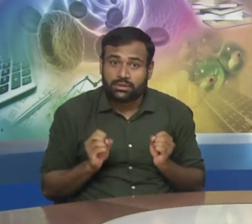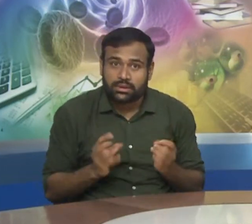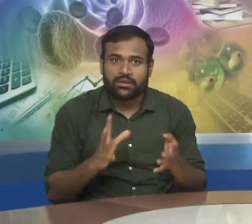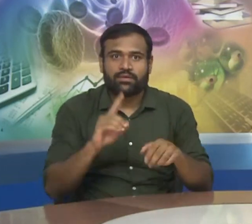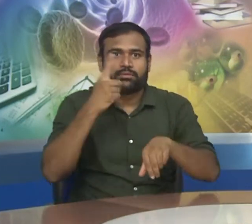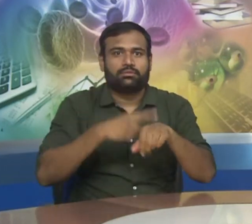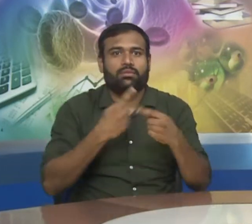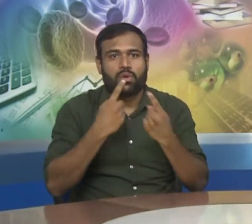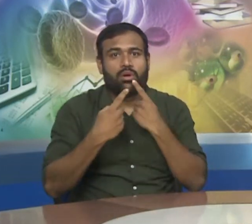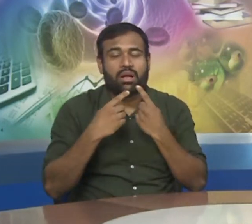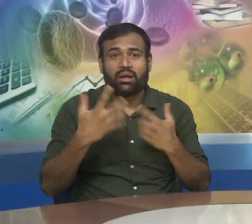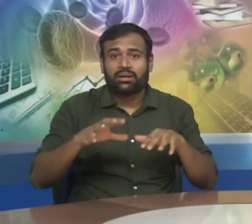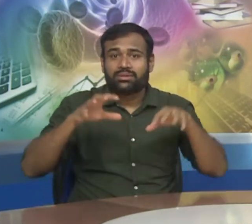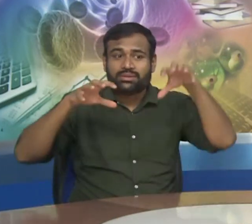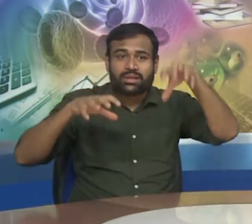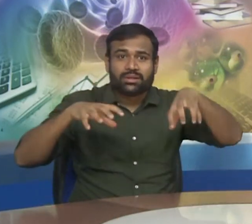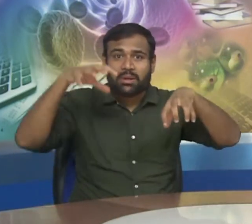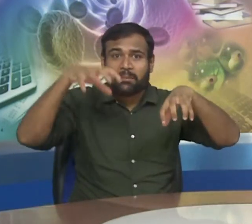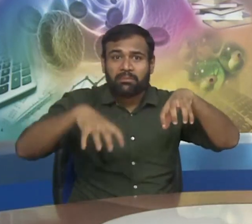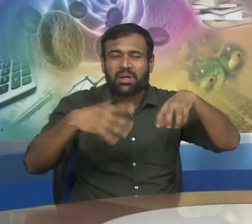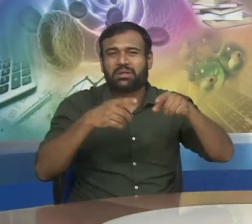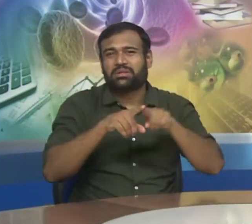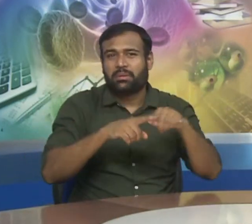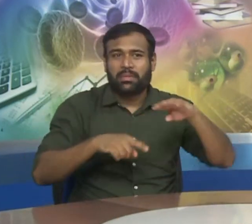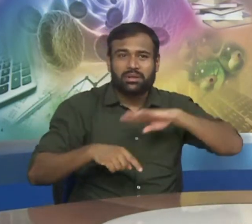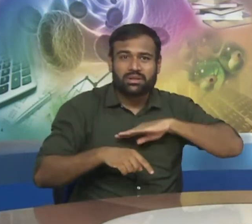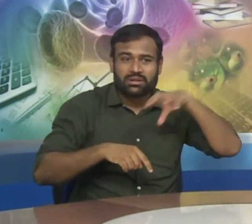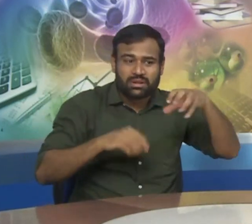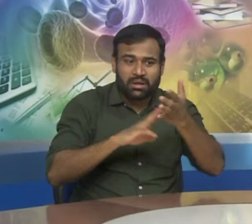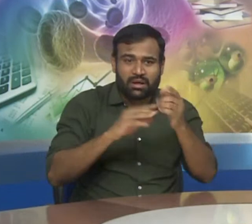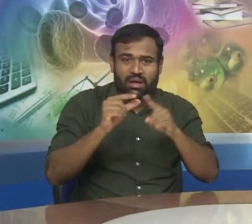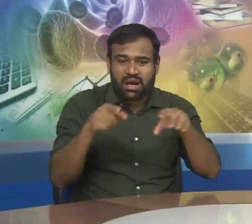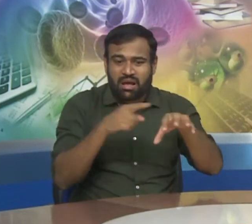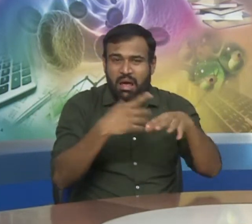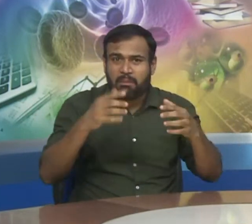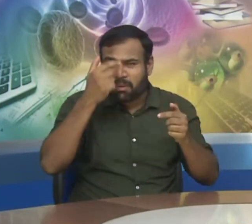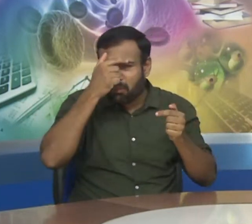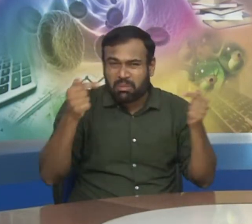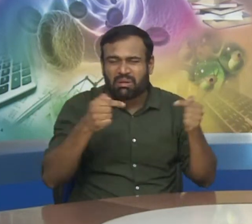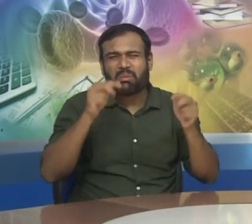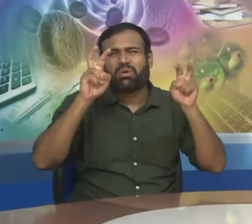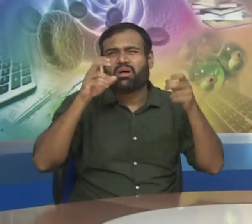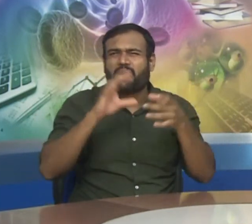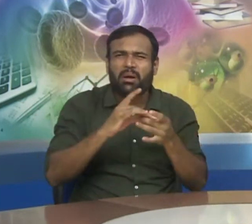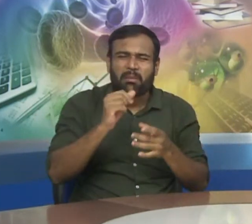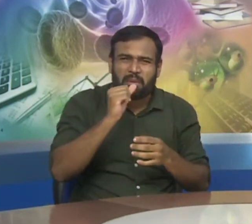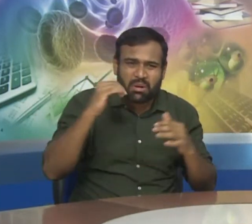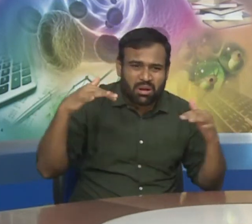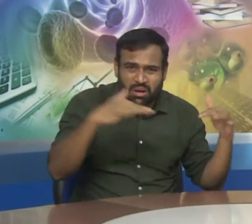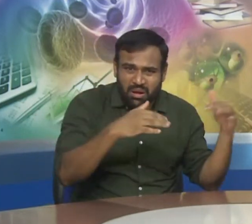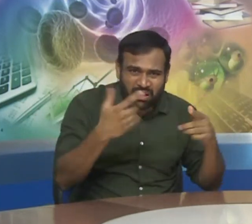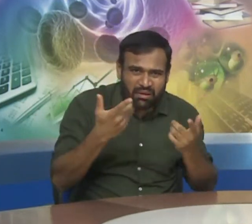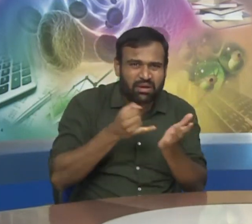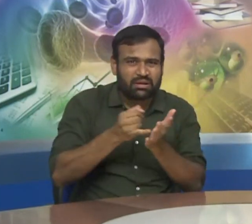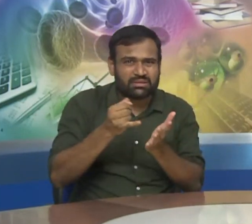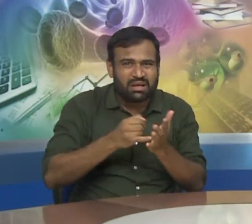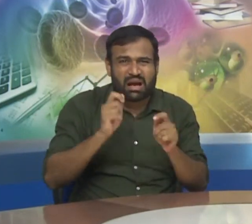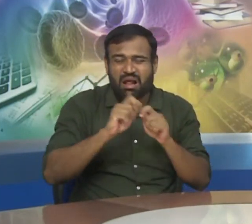So original is the right answer. The dispute between two or more states is brought before the Supreme Court under its